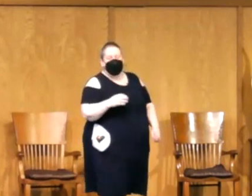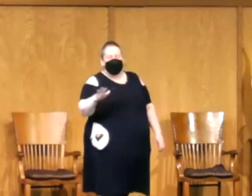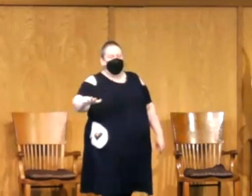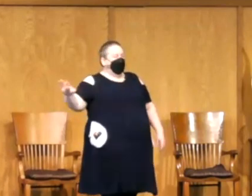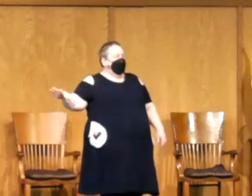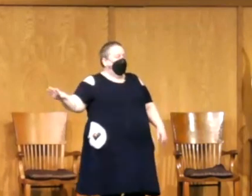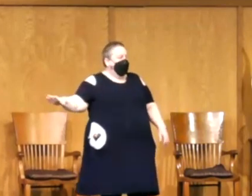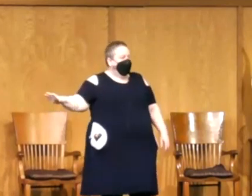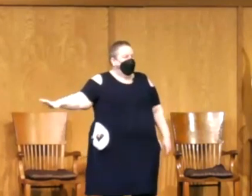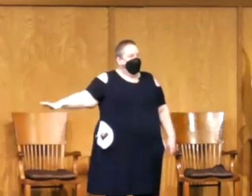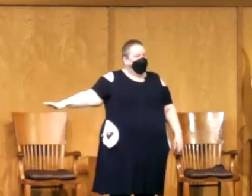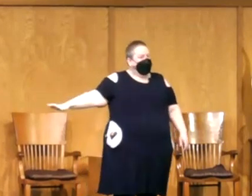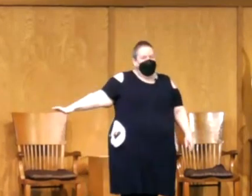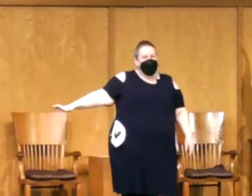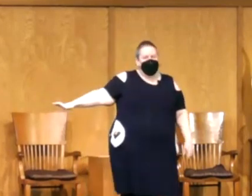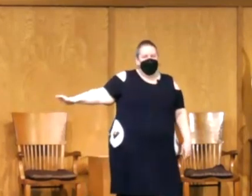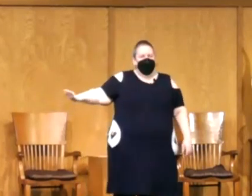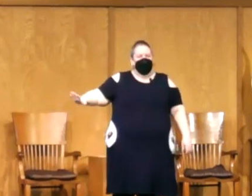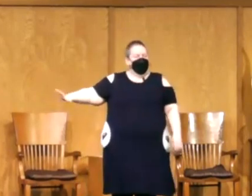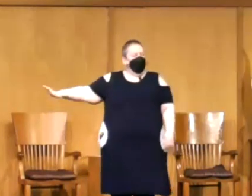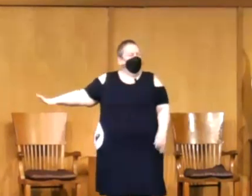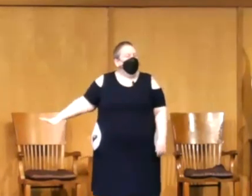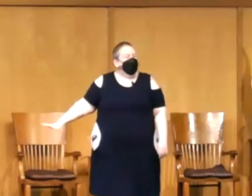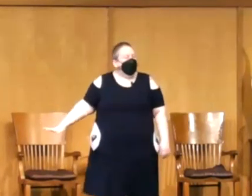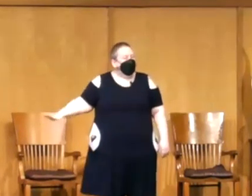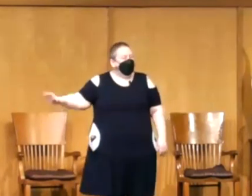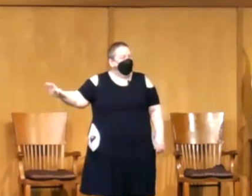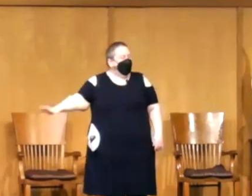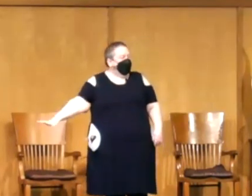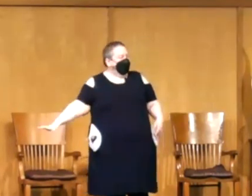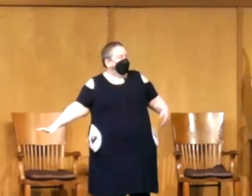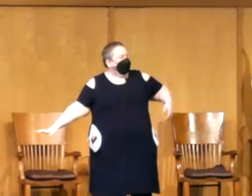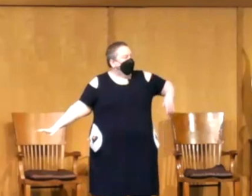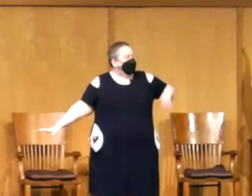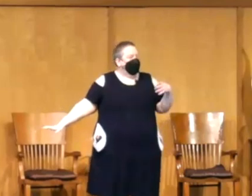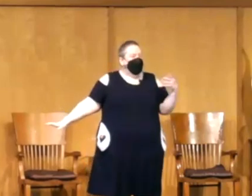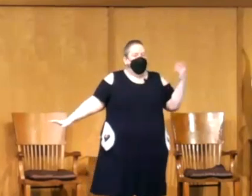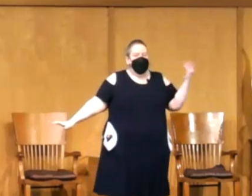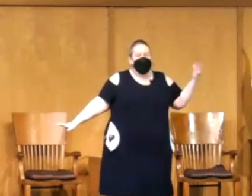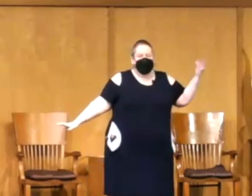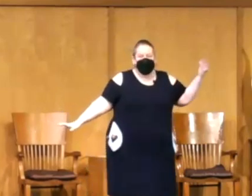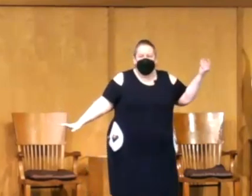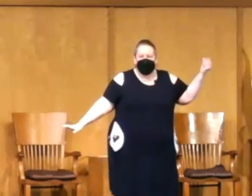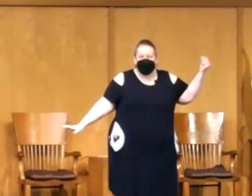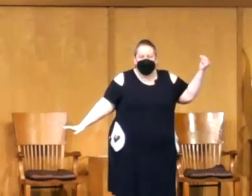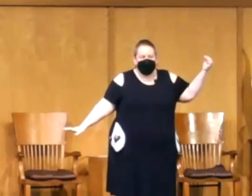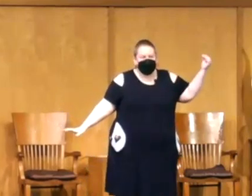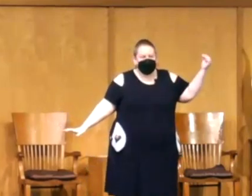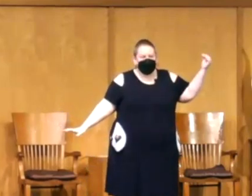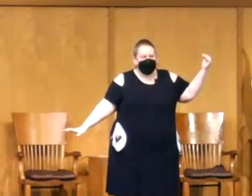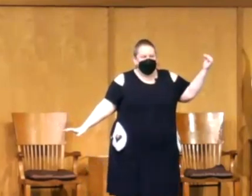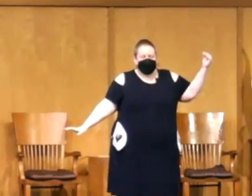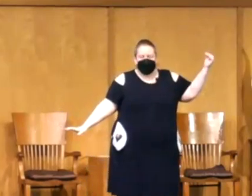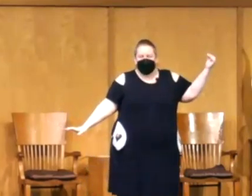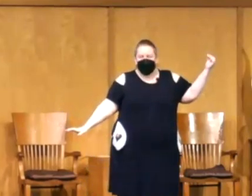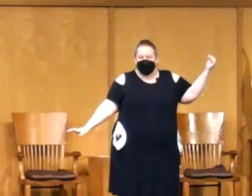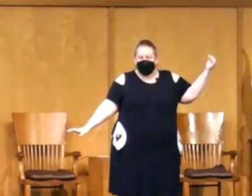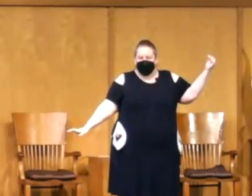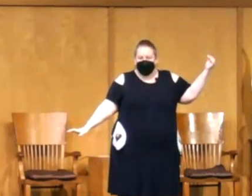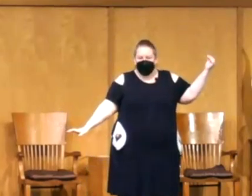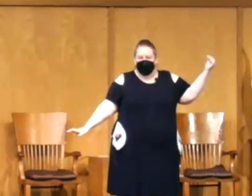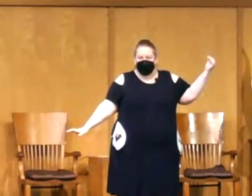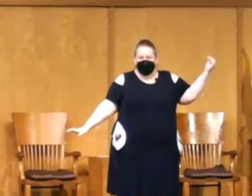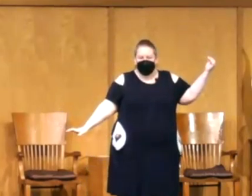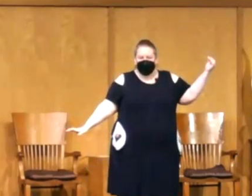us to disregard one part of the human experience and to only pay attention to the